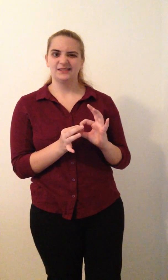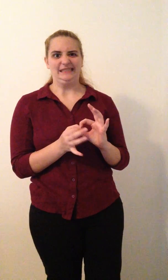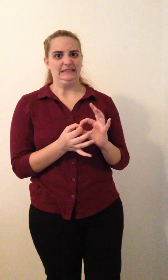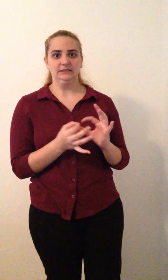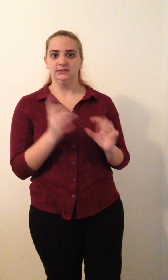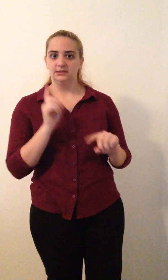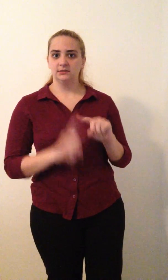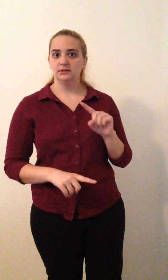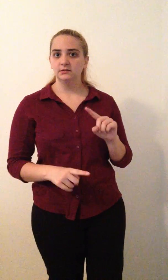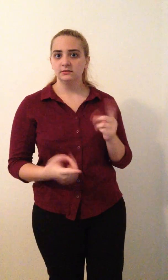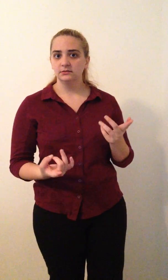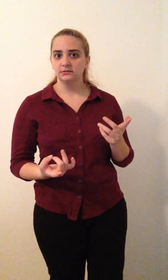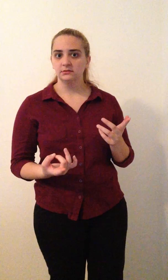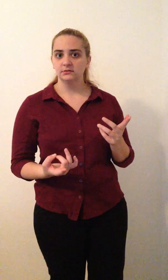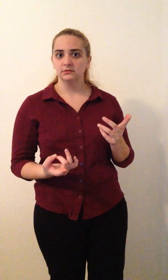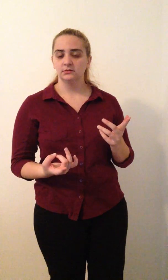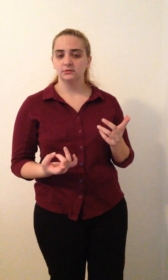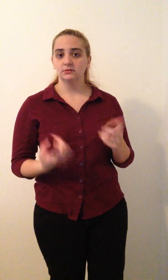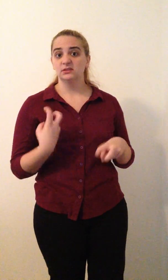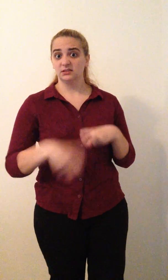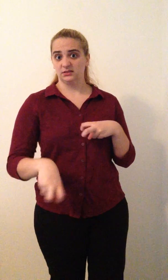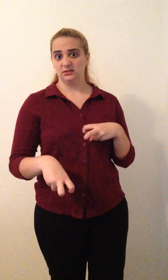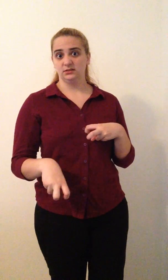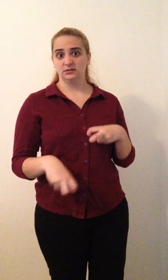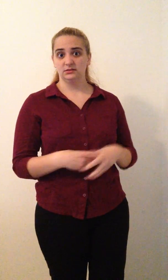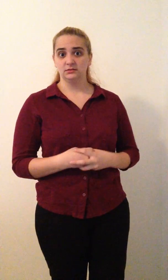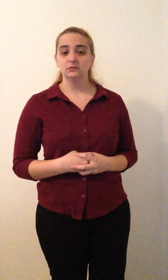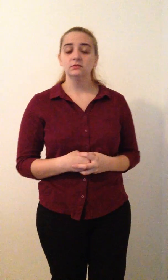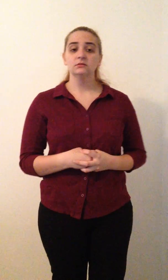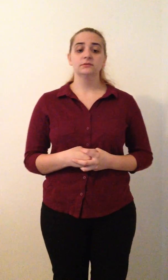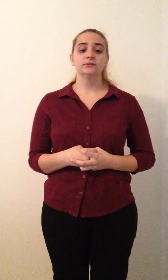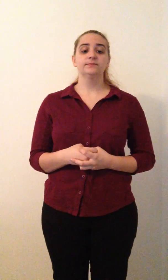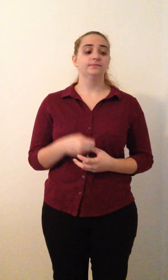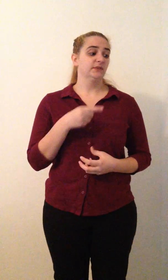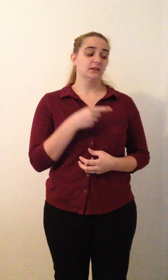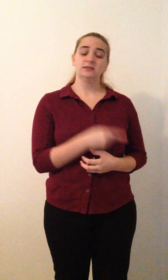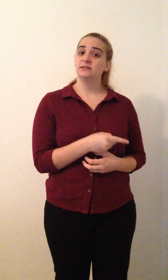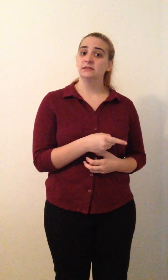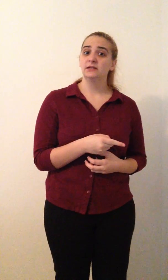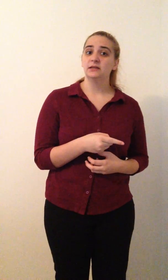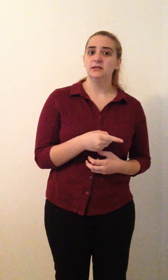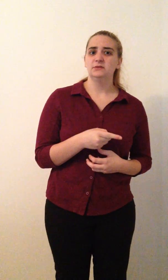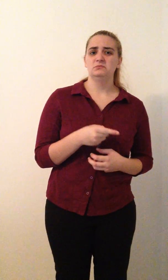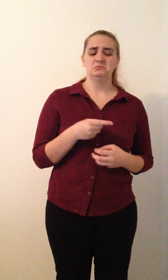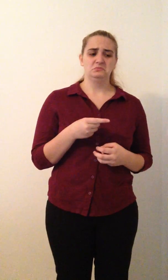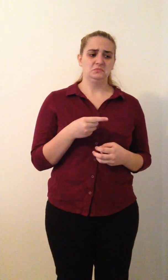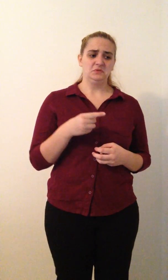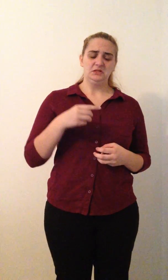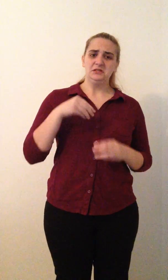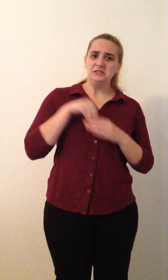emotionally because they're not connected with themselves. emotionally.